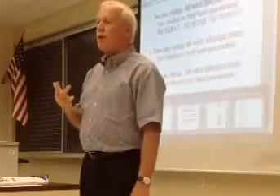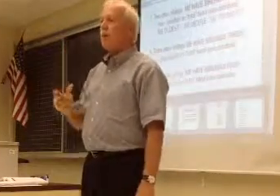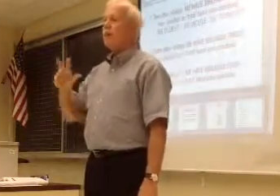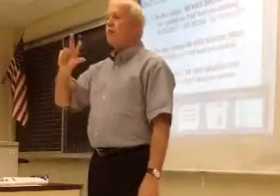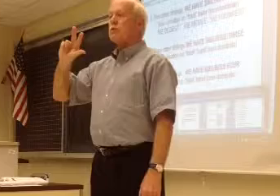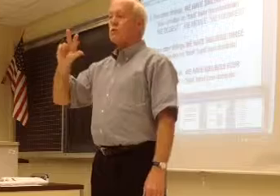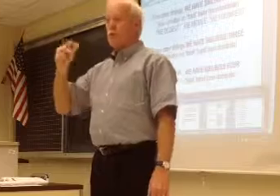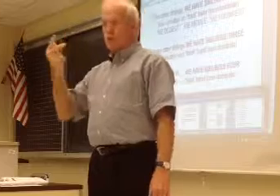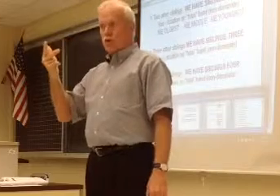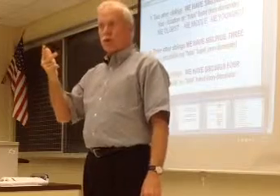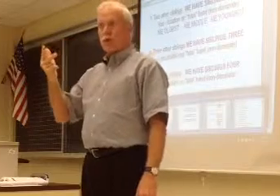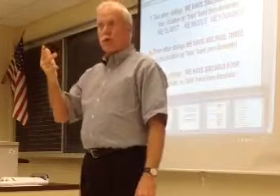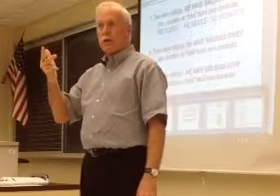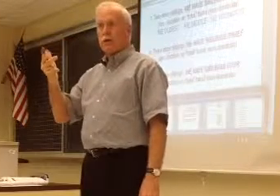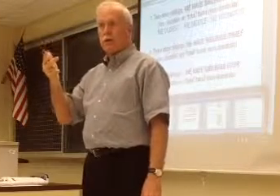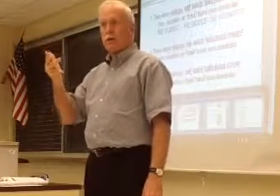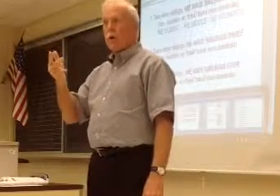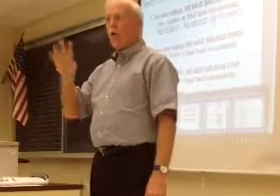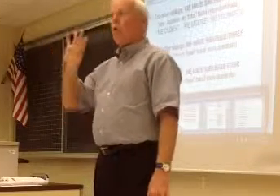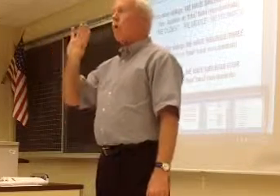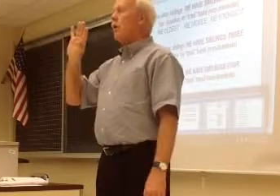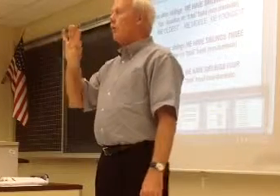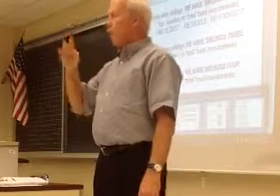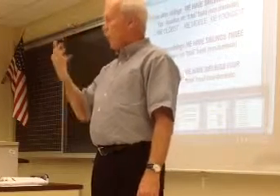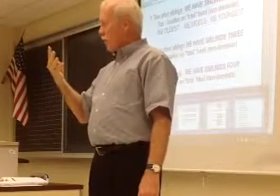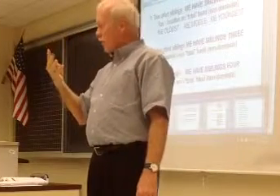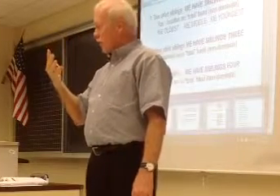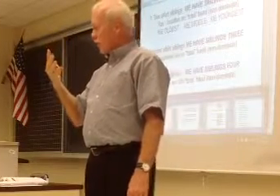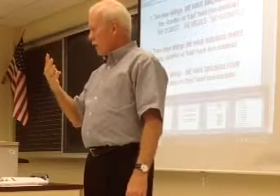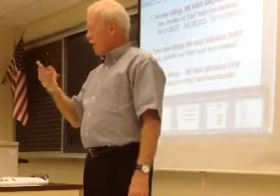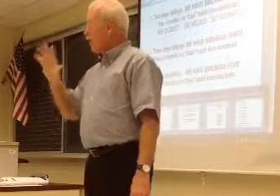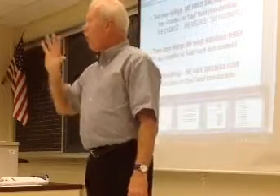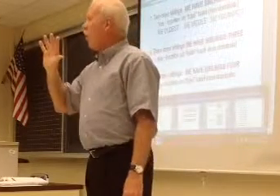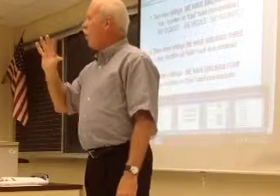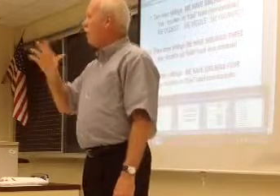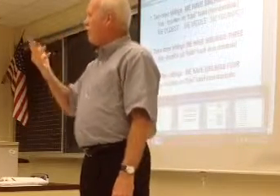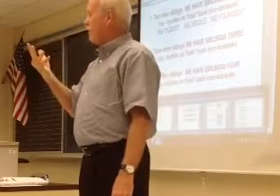softball team was third, or fourth, or fifth.